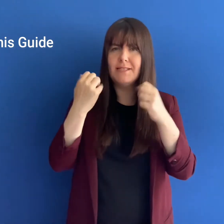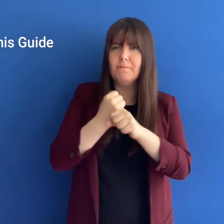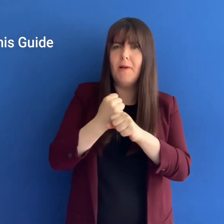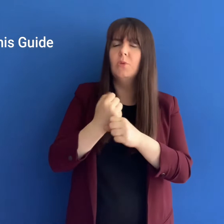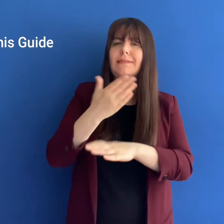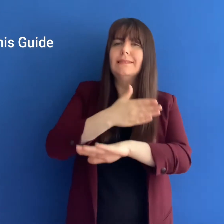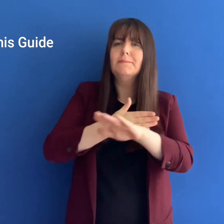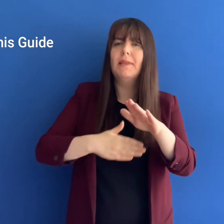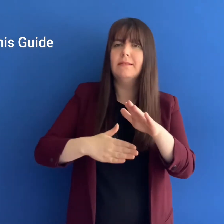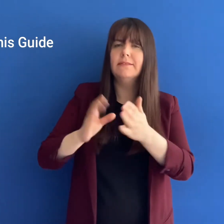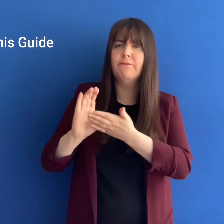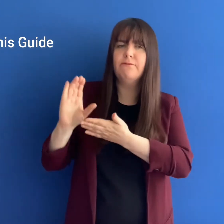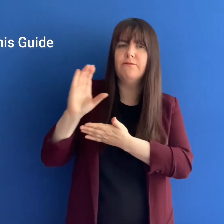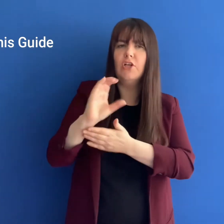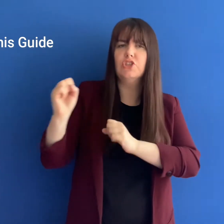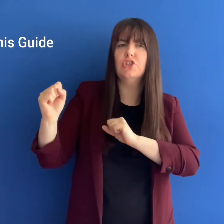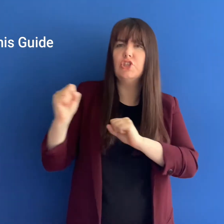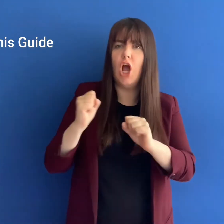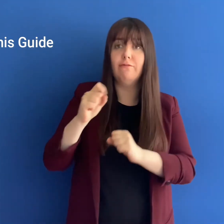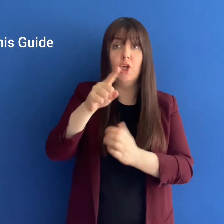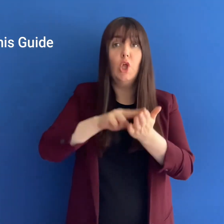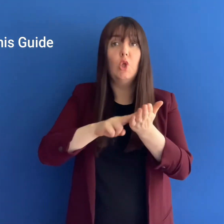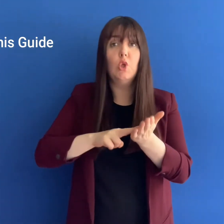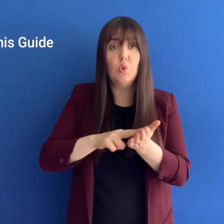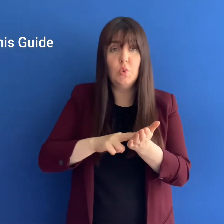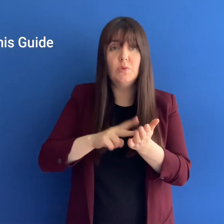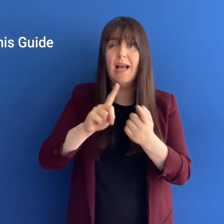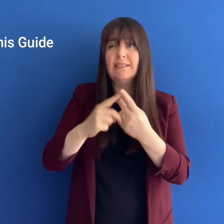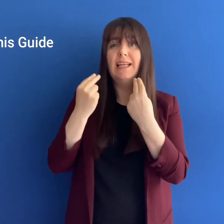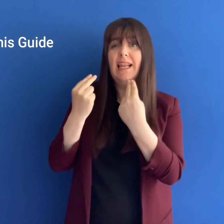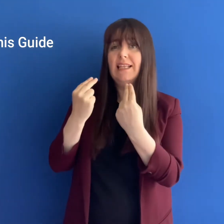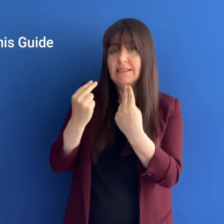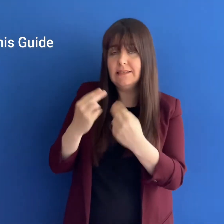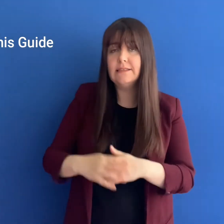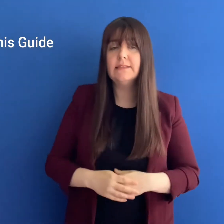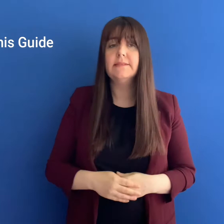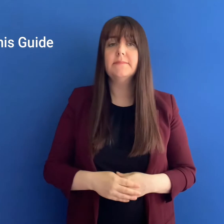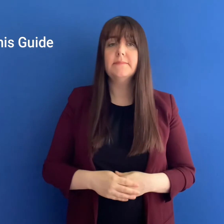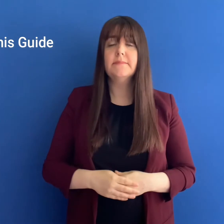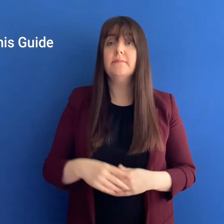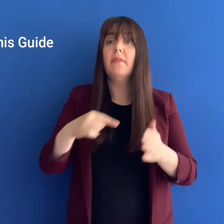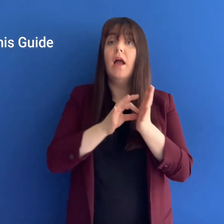service providers gather and store information about disability-funded service you use and need.